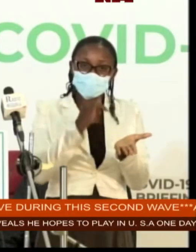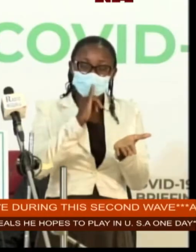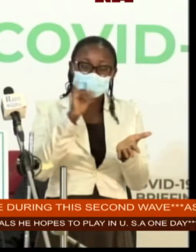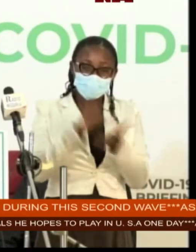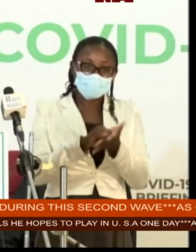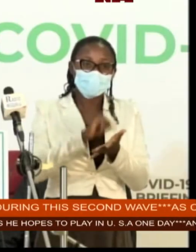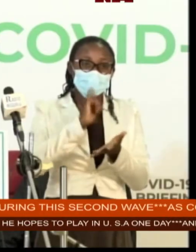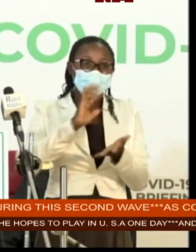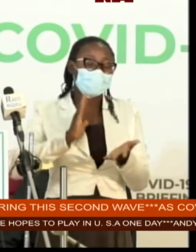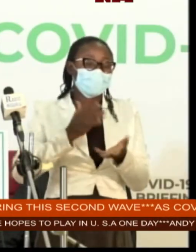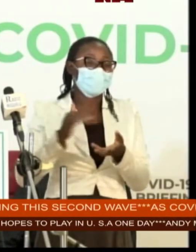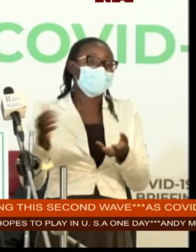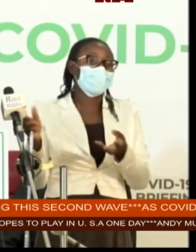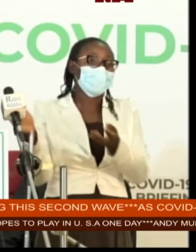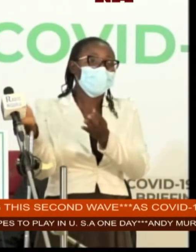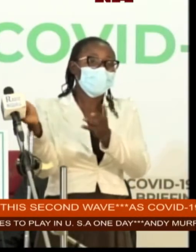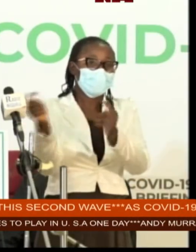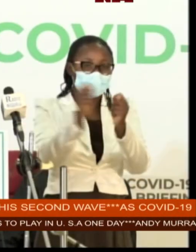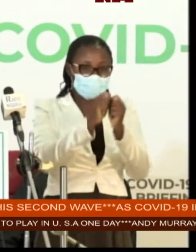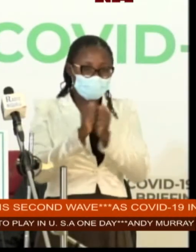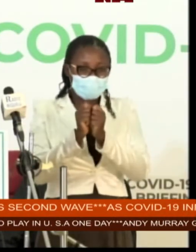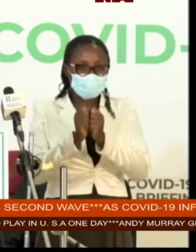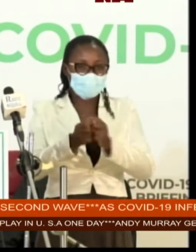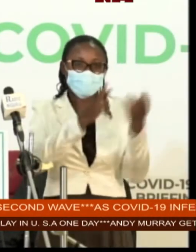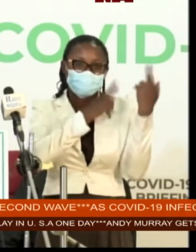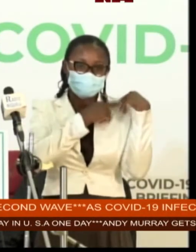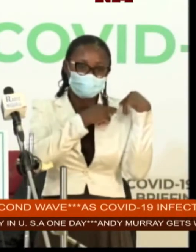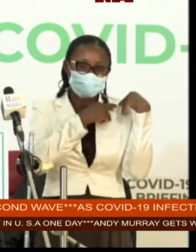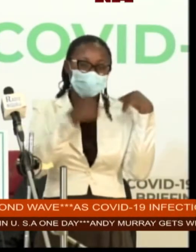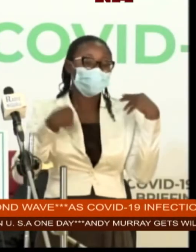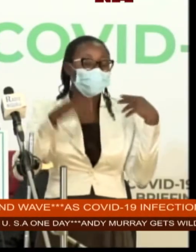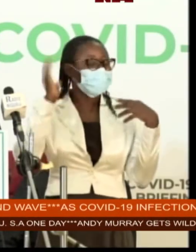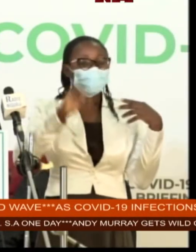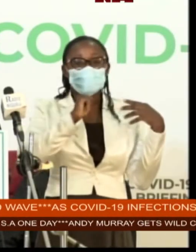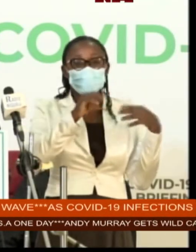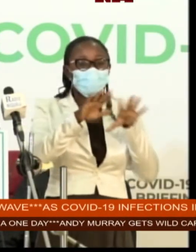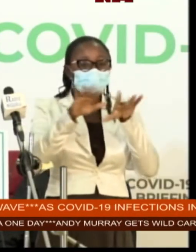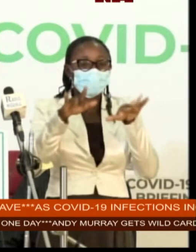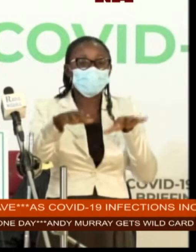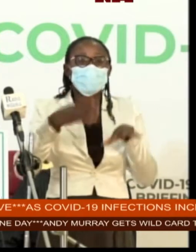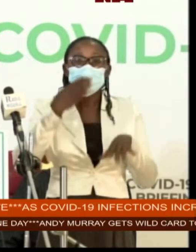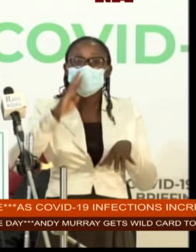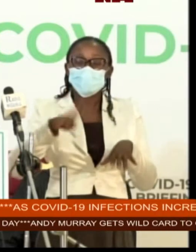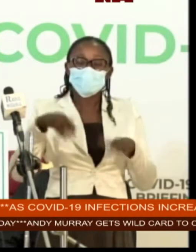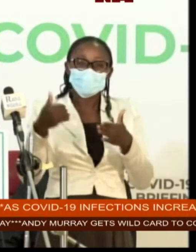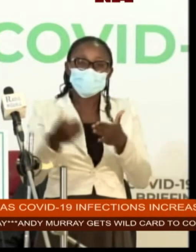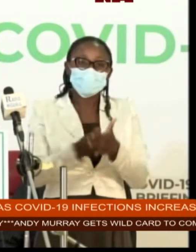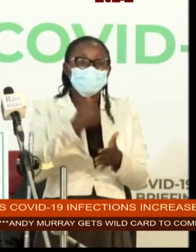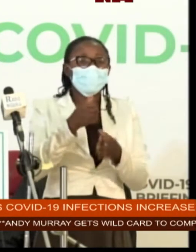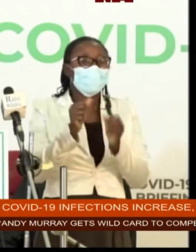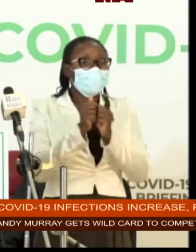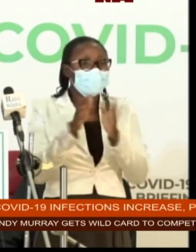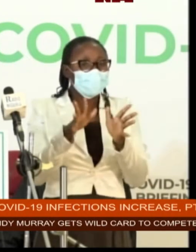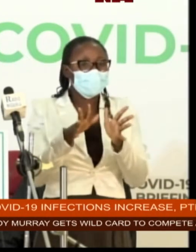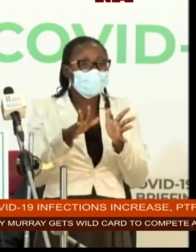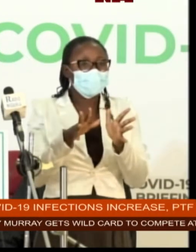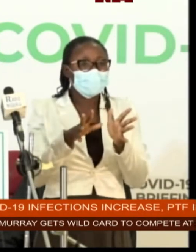our collective responsibility. We shouldn't be spreading news without verifying